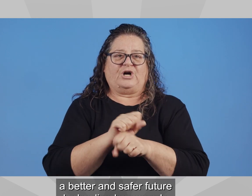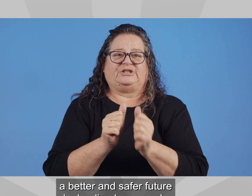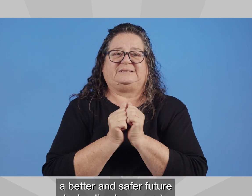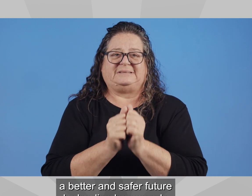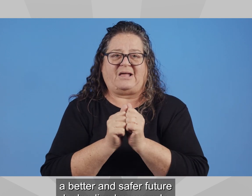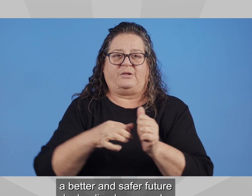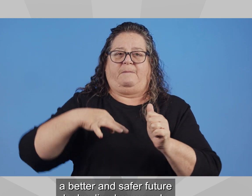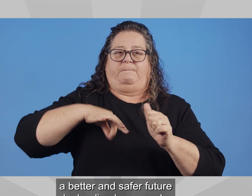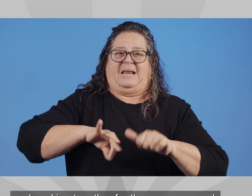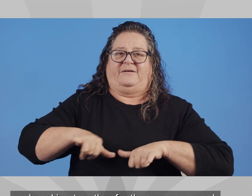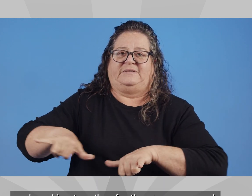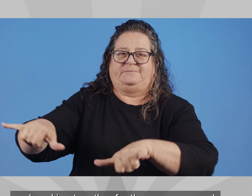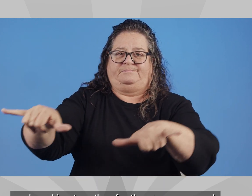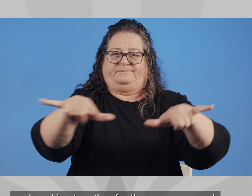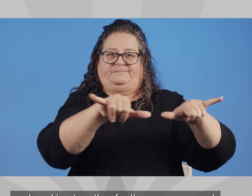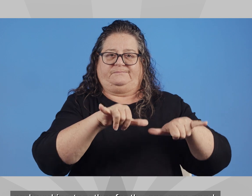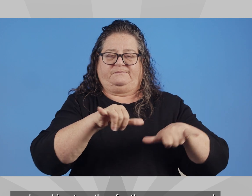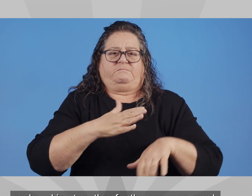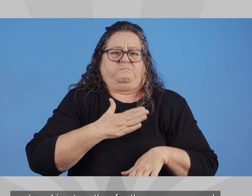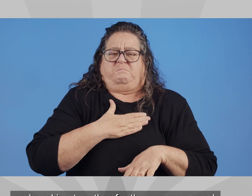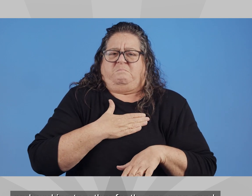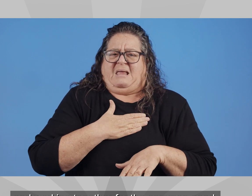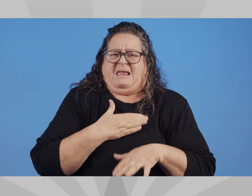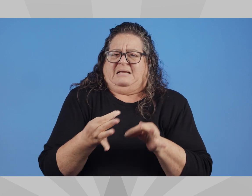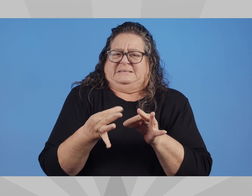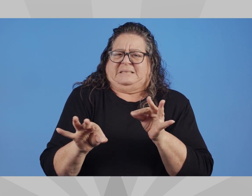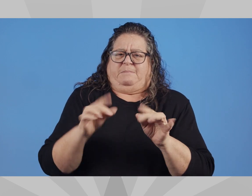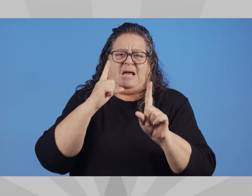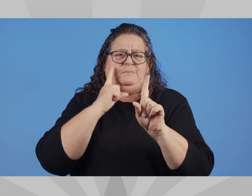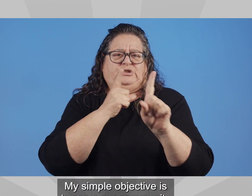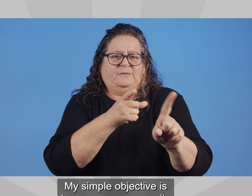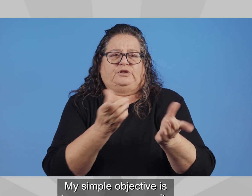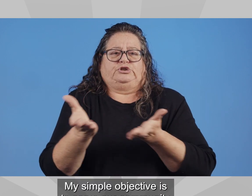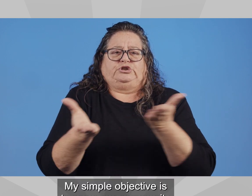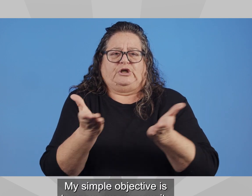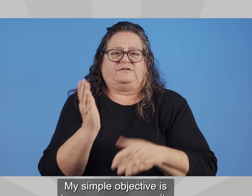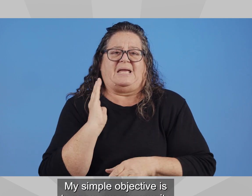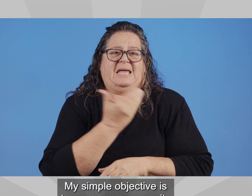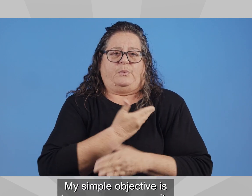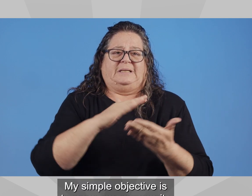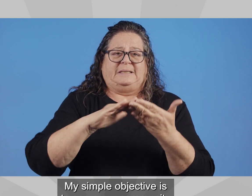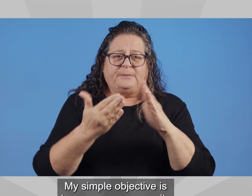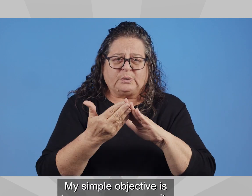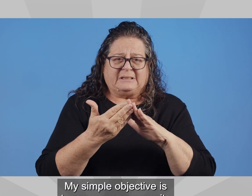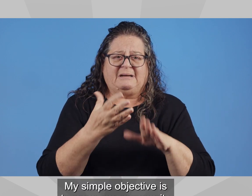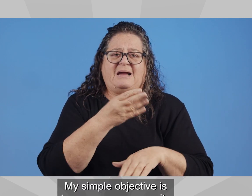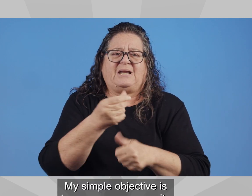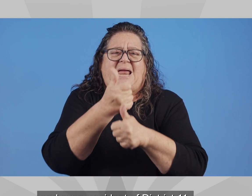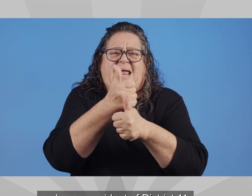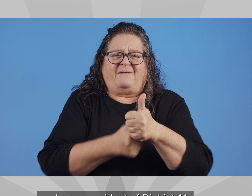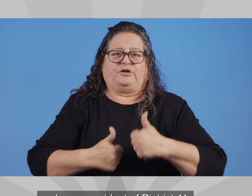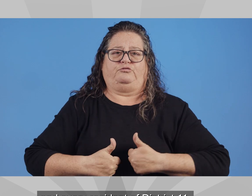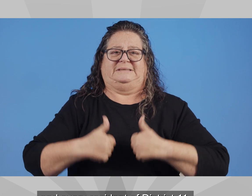by leading by example and working together for the common good. My simple objective is to serve our